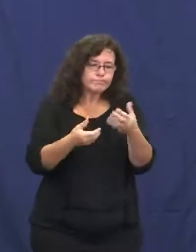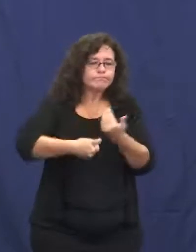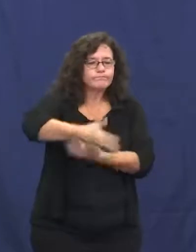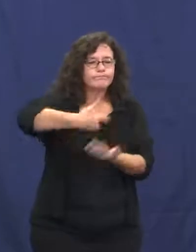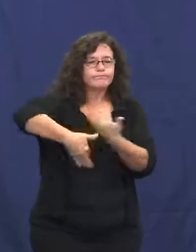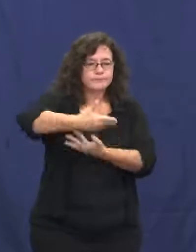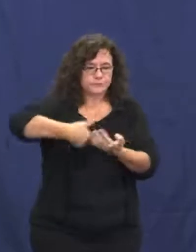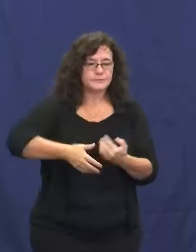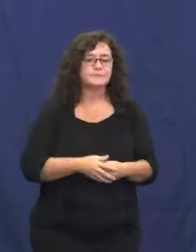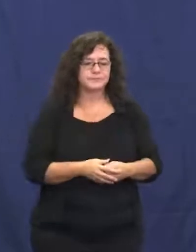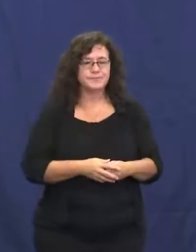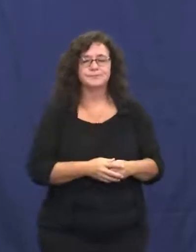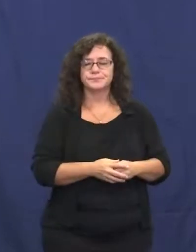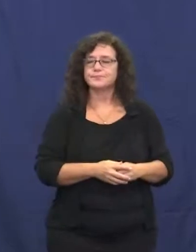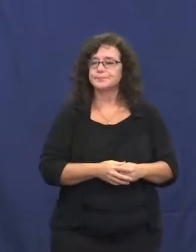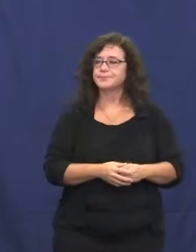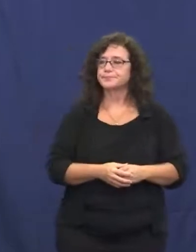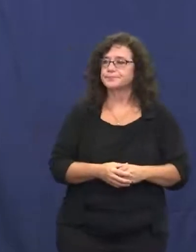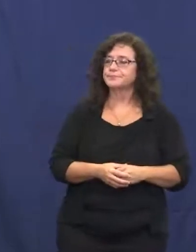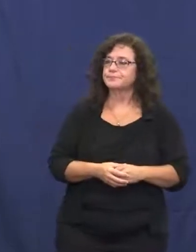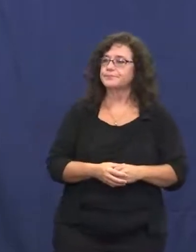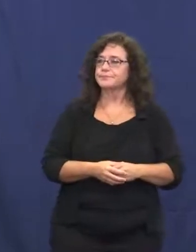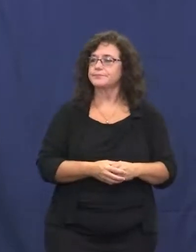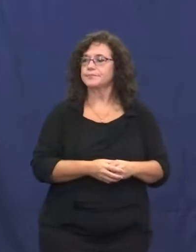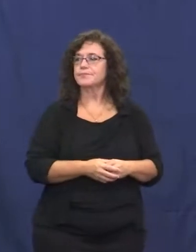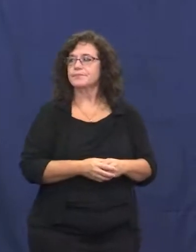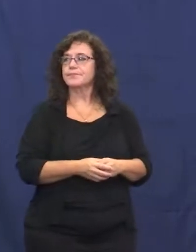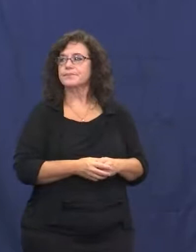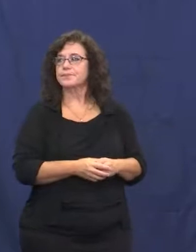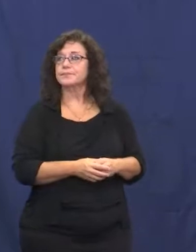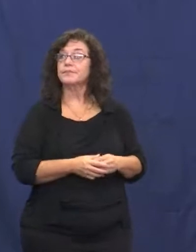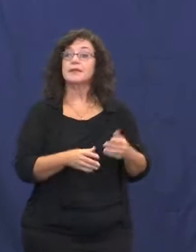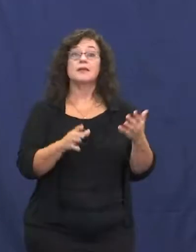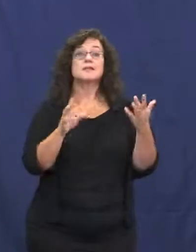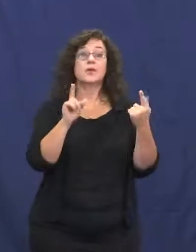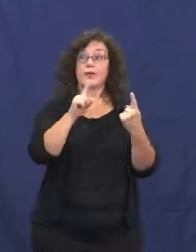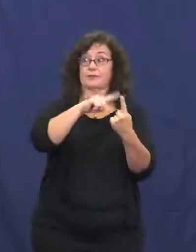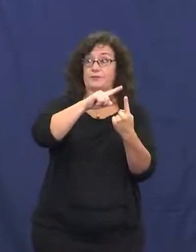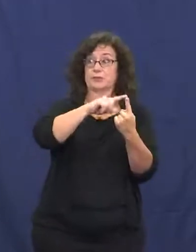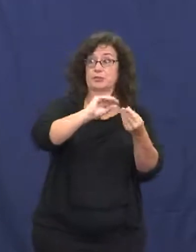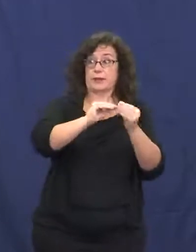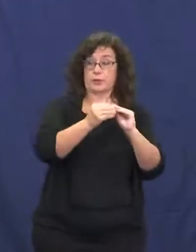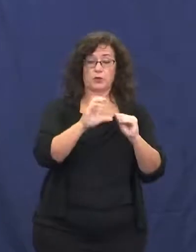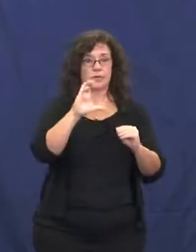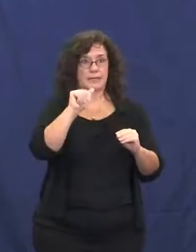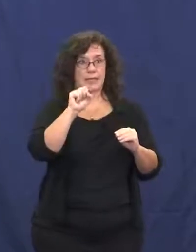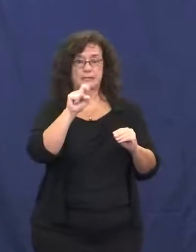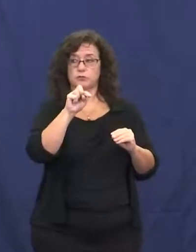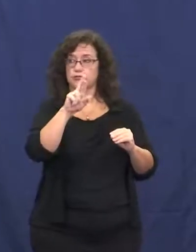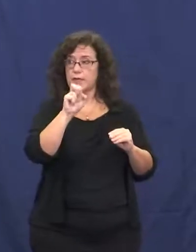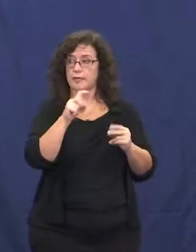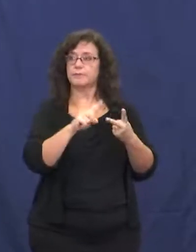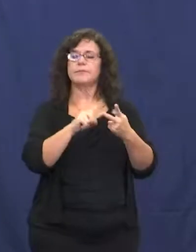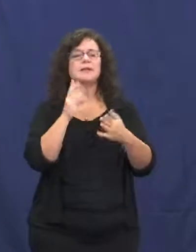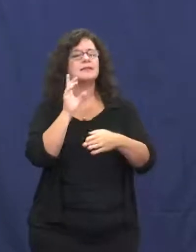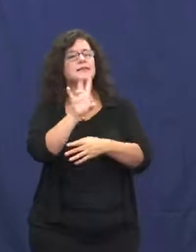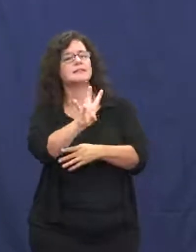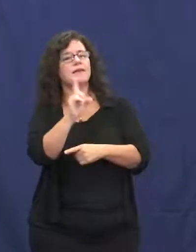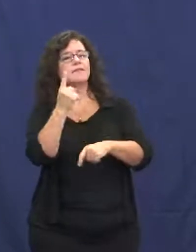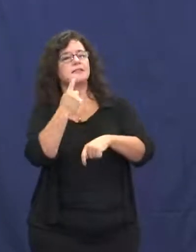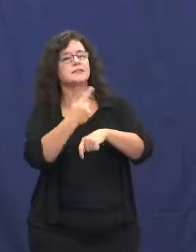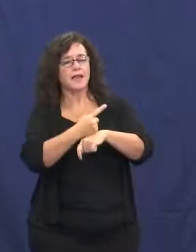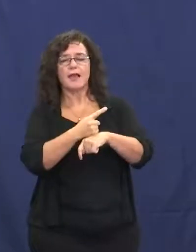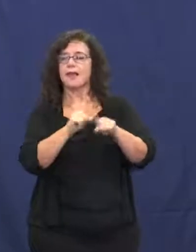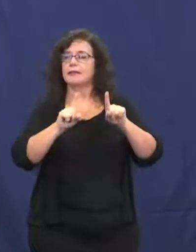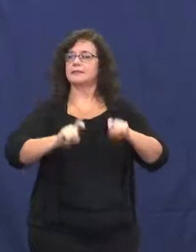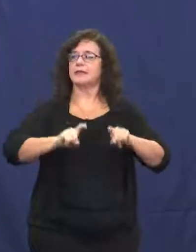household, especially. So that's the case rate. In terms of the 7-day testing positivity rate,